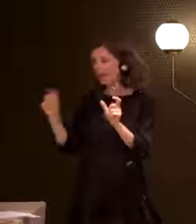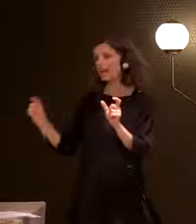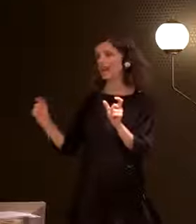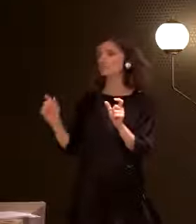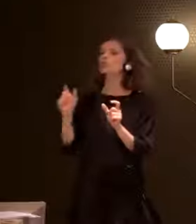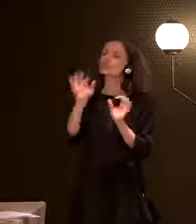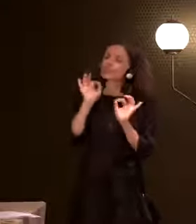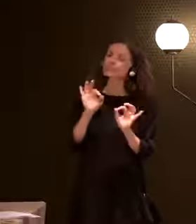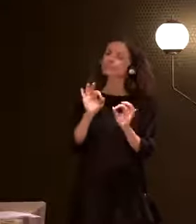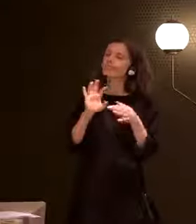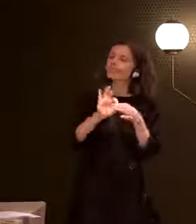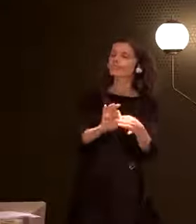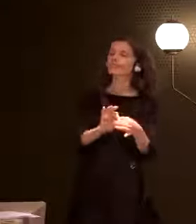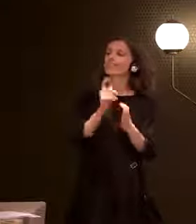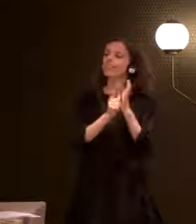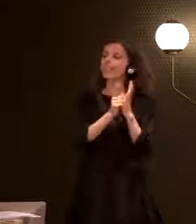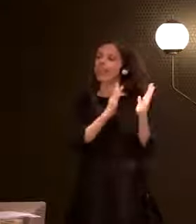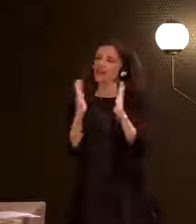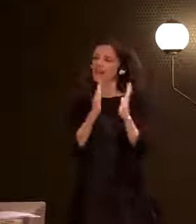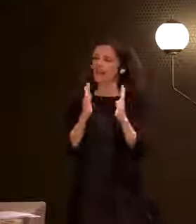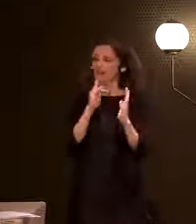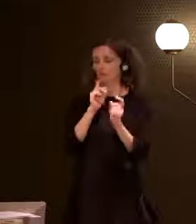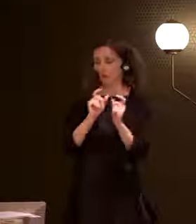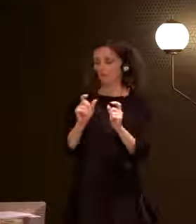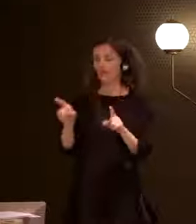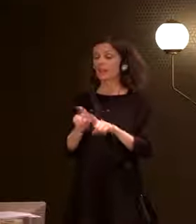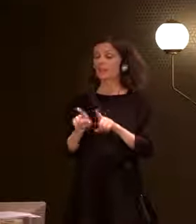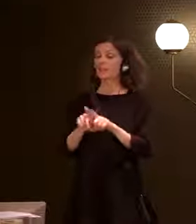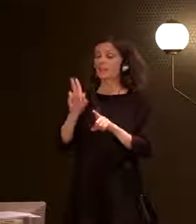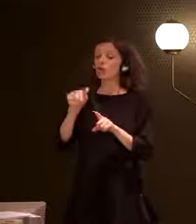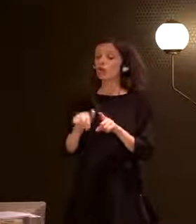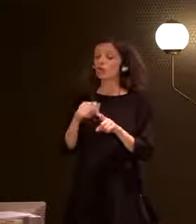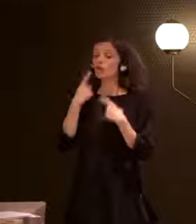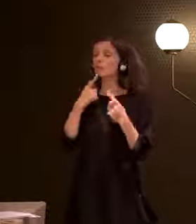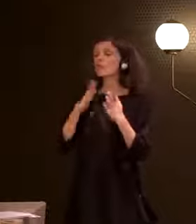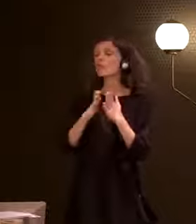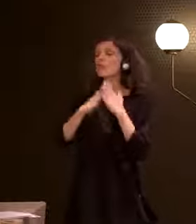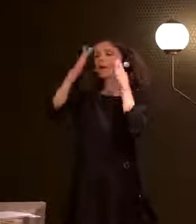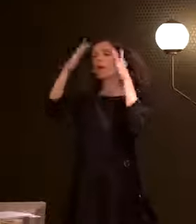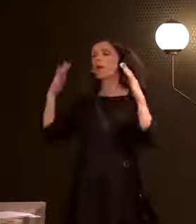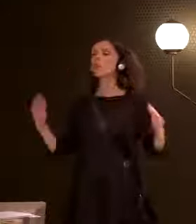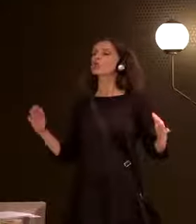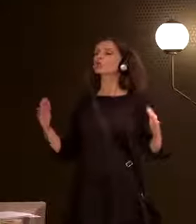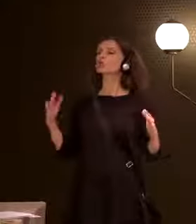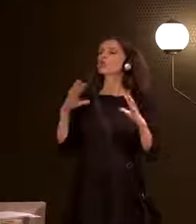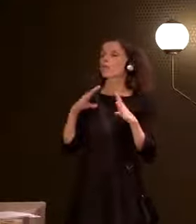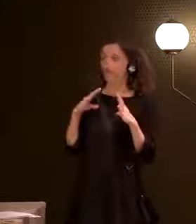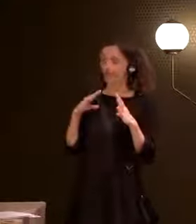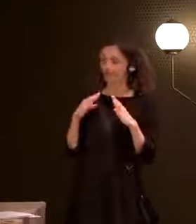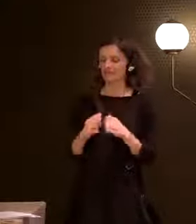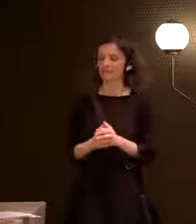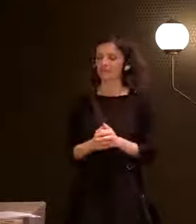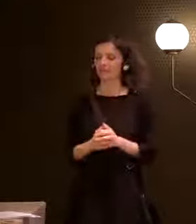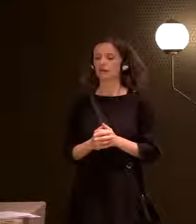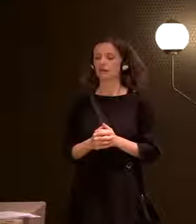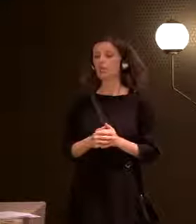Christmas. And now, in this case, students wouldn't get presents on each day, but they would have a fun or